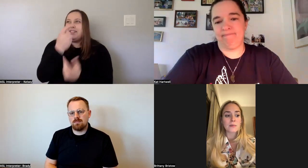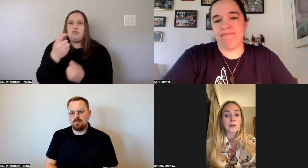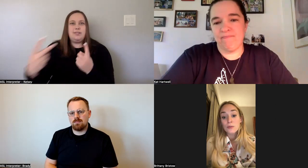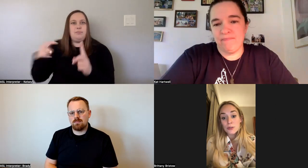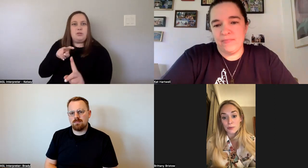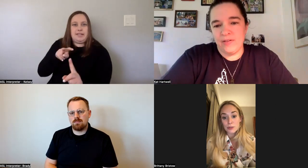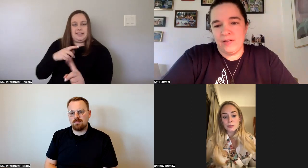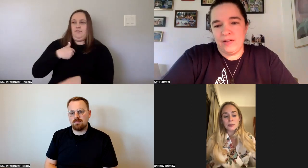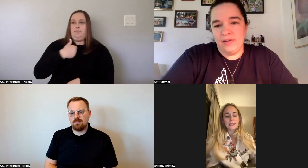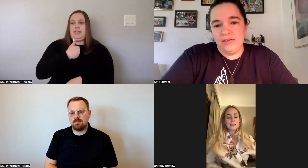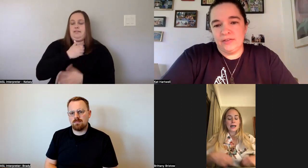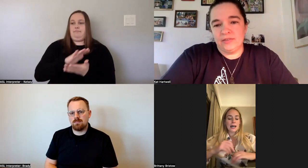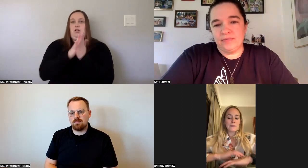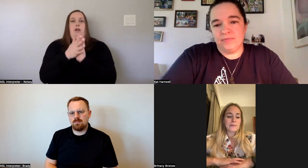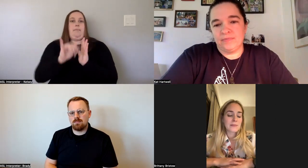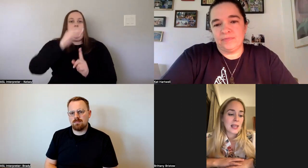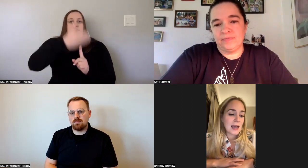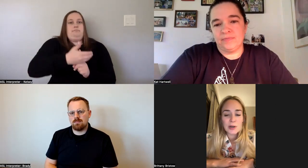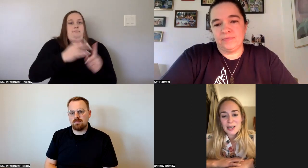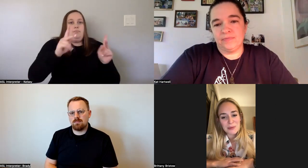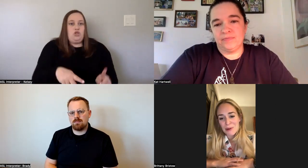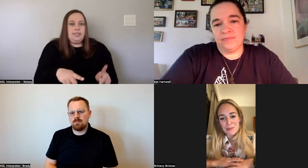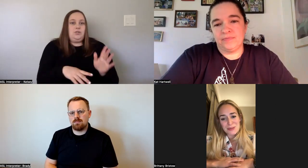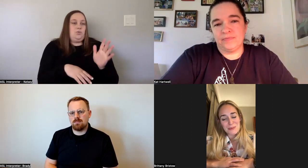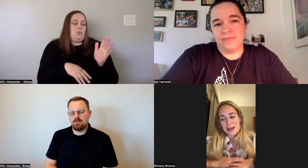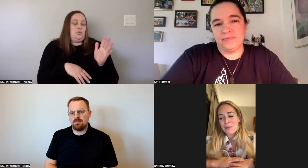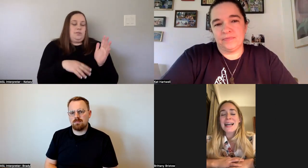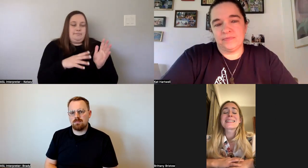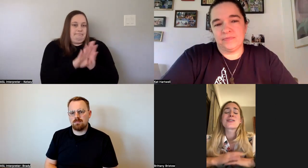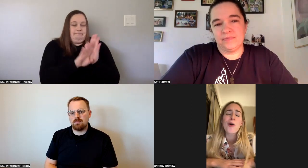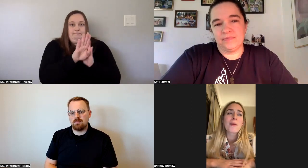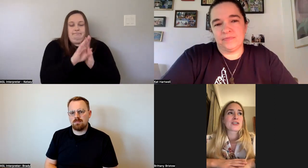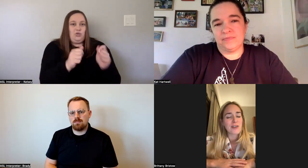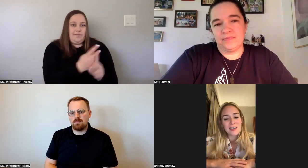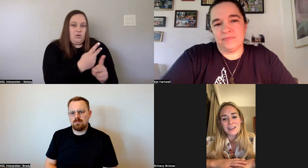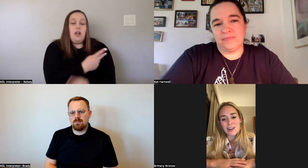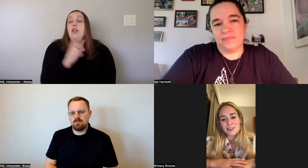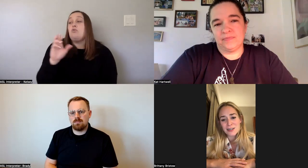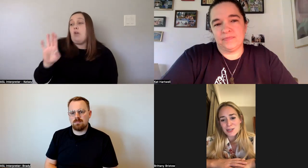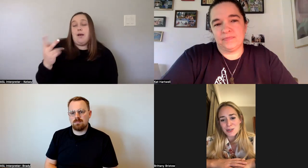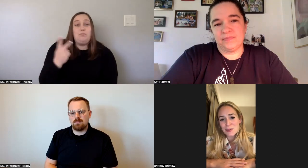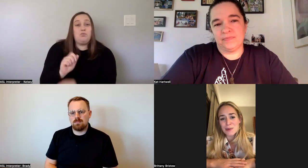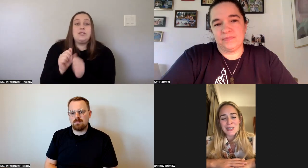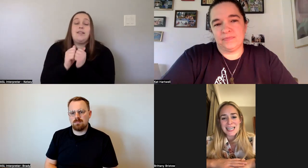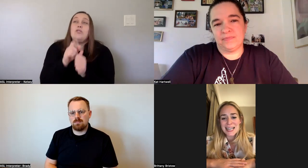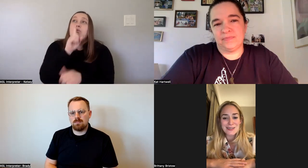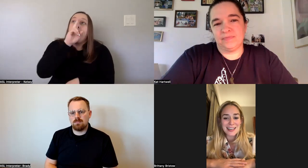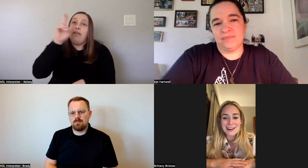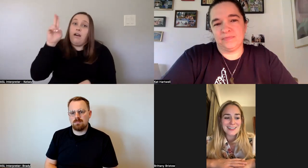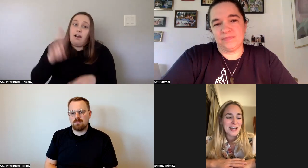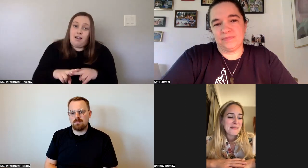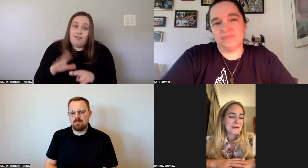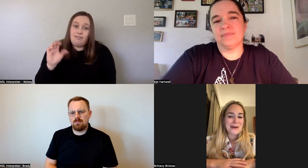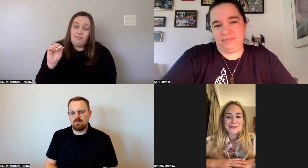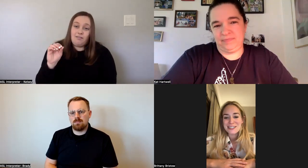from, and to build through. And working with Rob was great. We had so much fun in Colorado too. We were all staying out